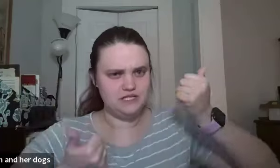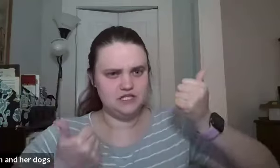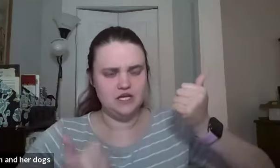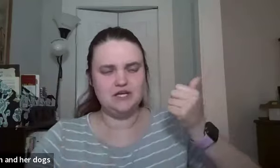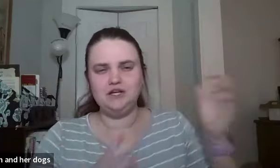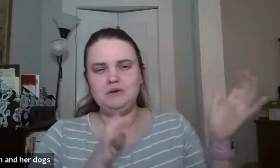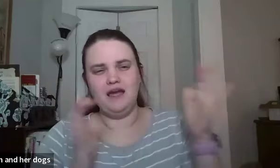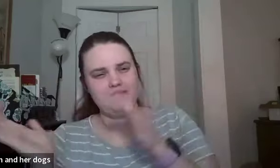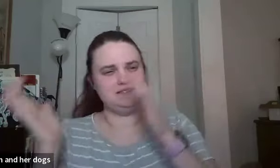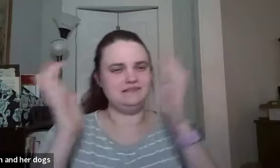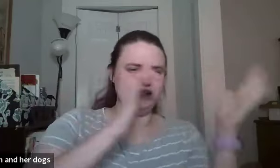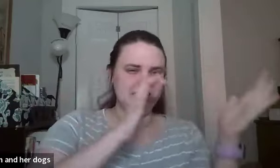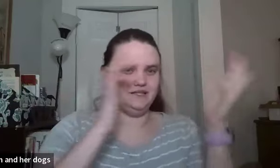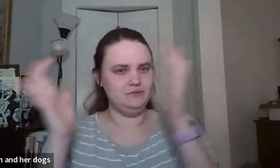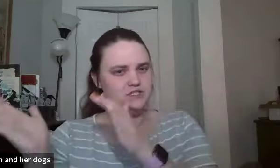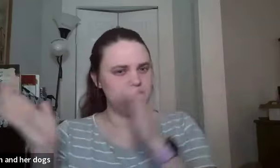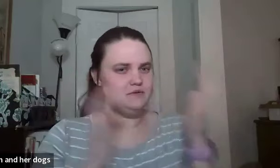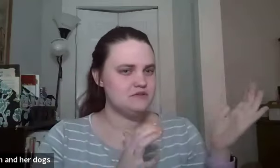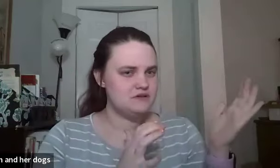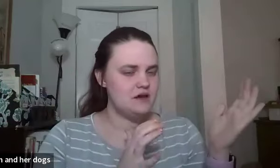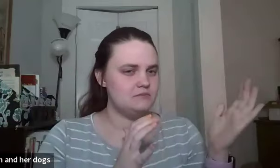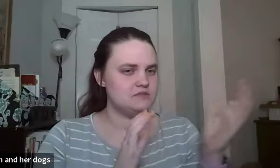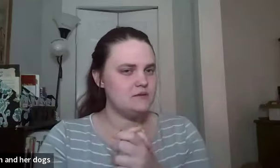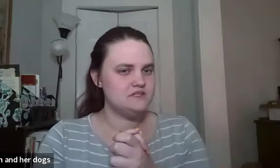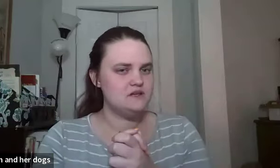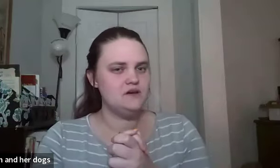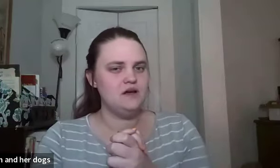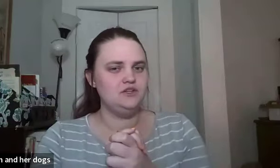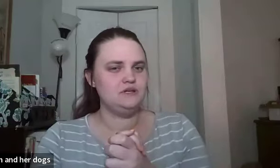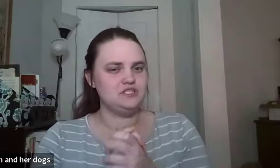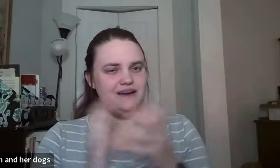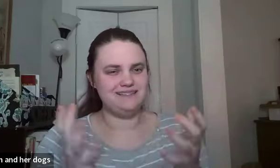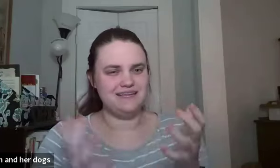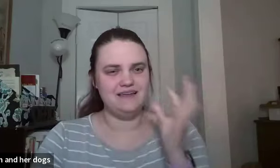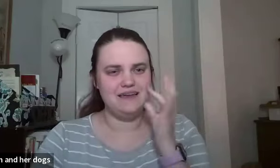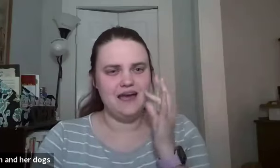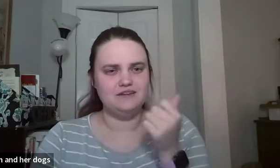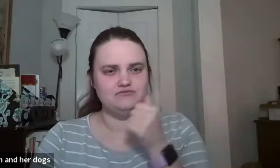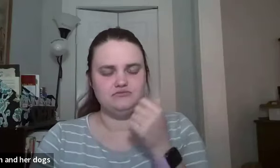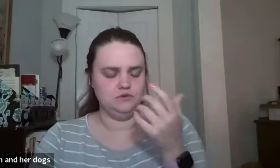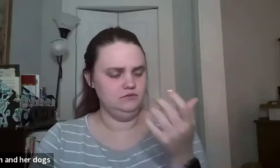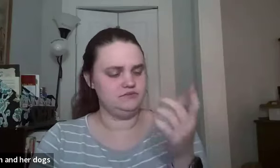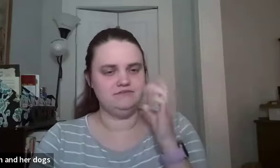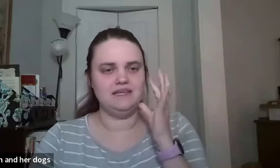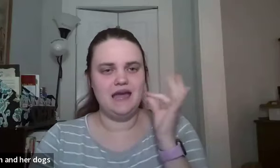which. You don't have to lean which way with the types. You can just kind of say like